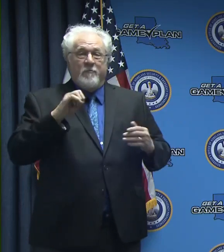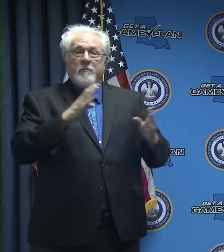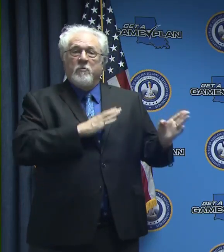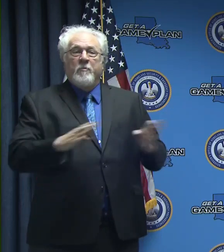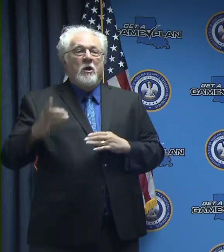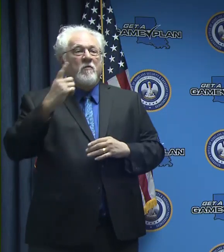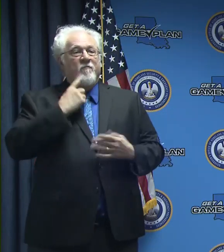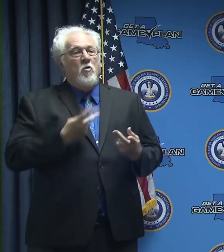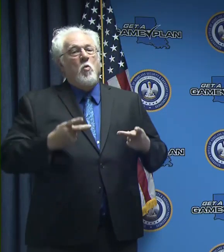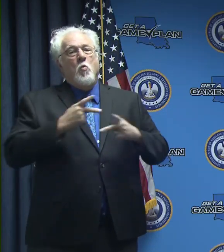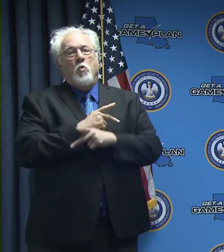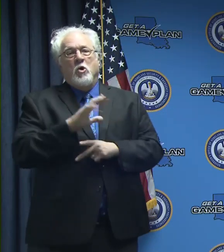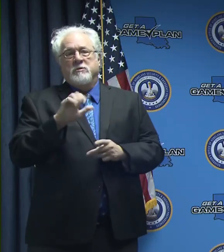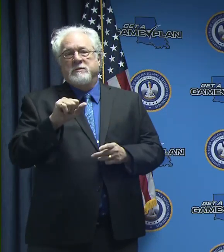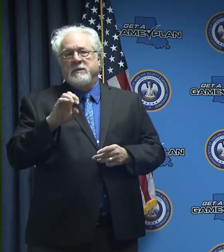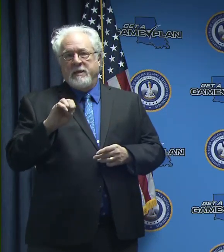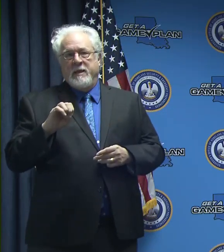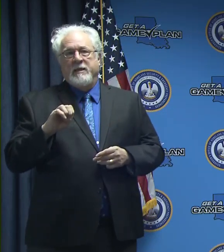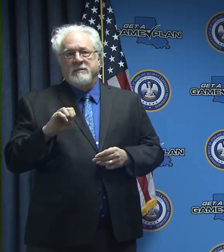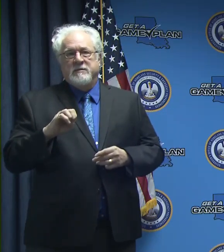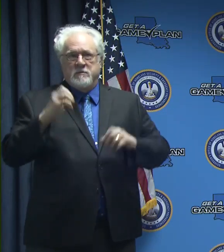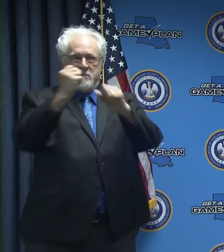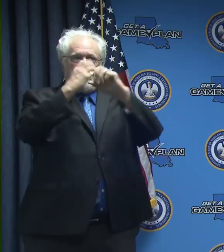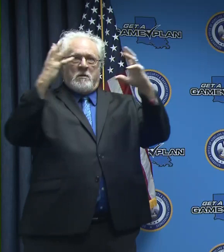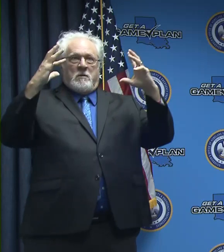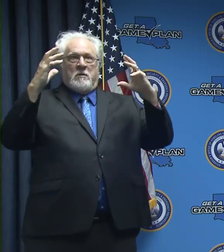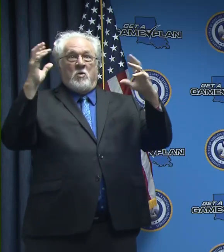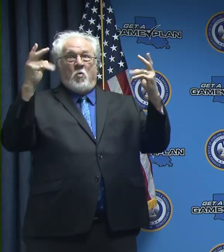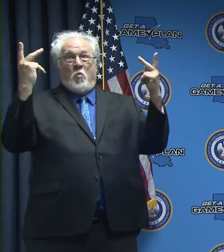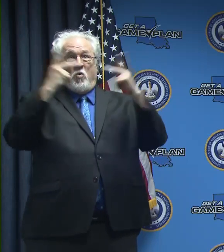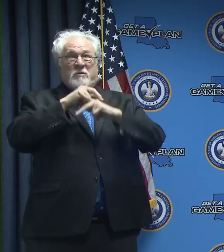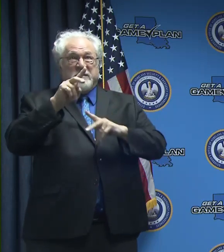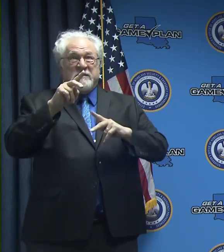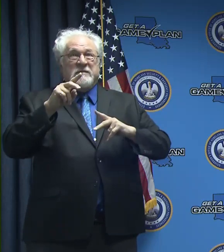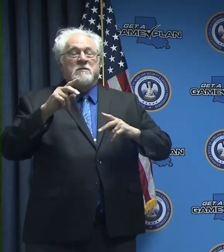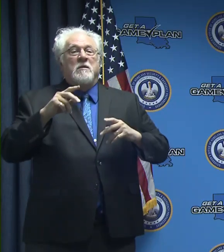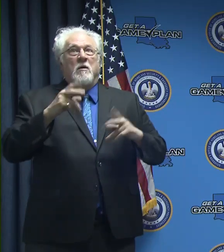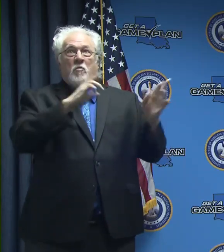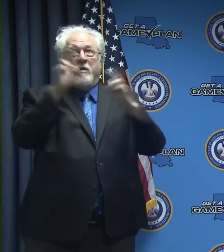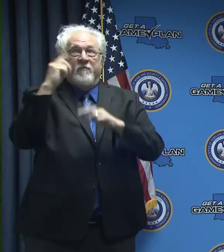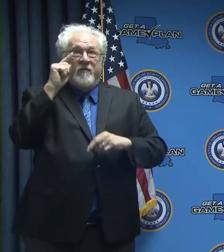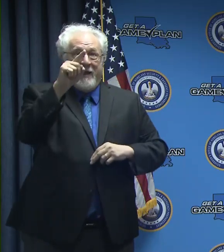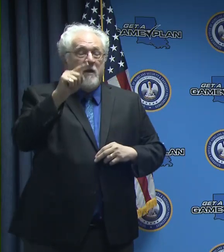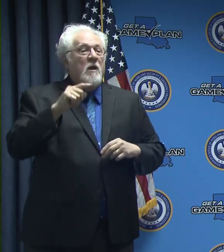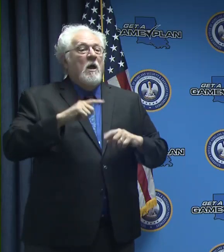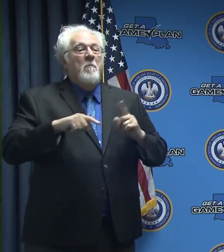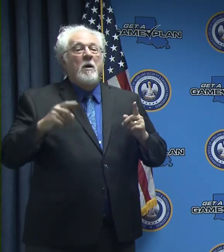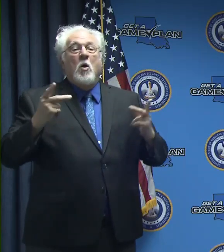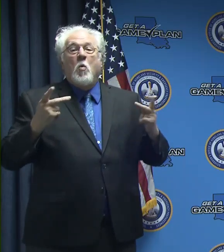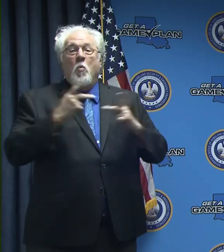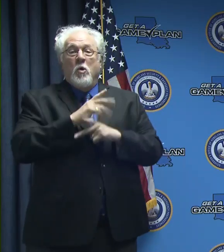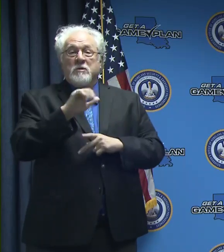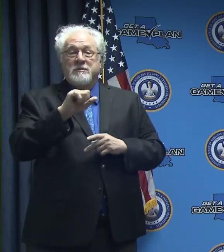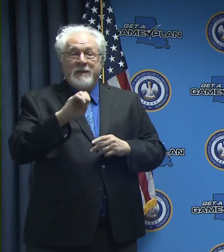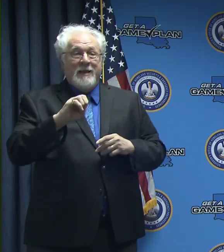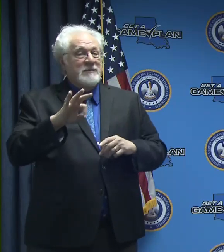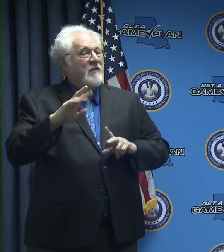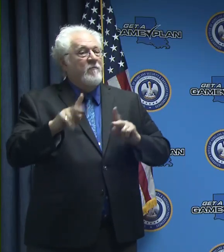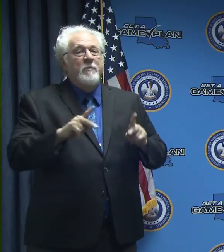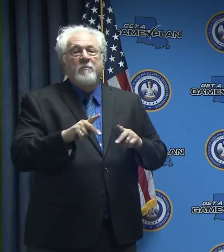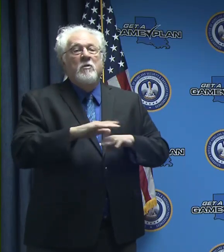for the worst case scenario that is feasible. But we only get the worst case if people